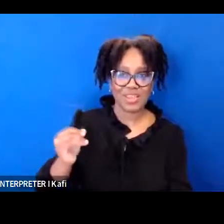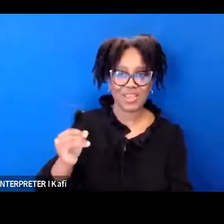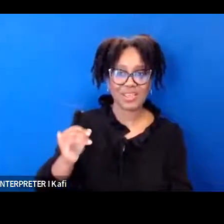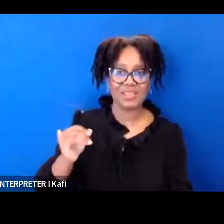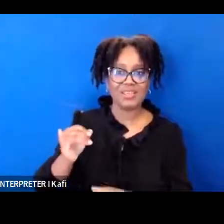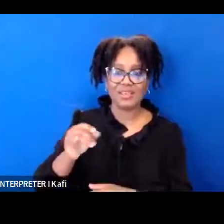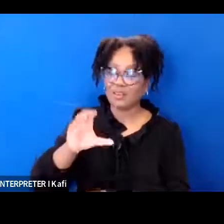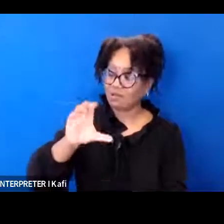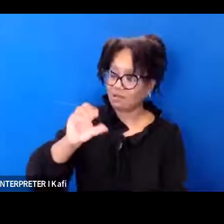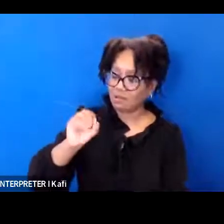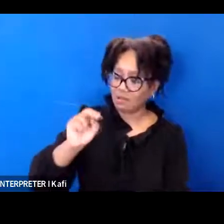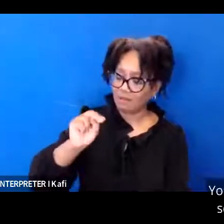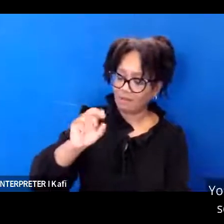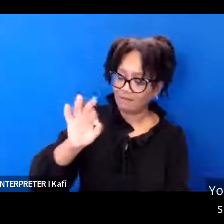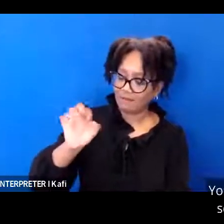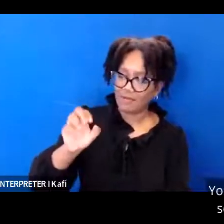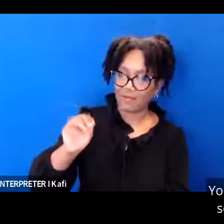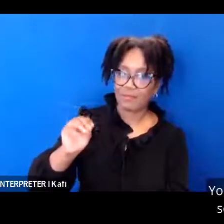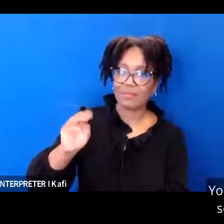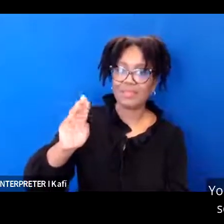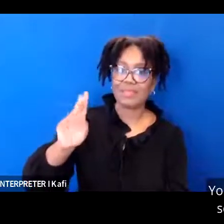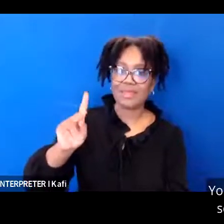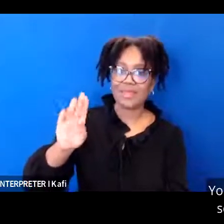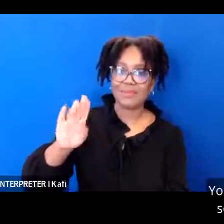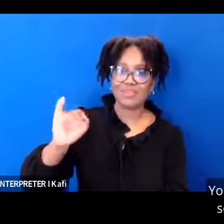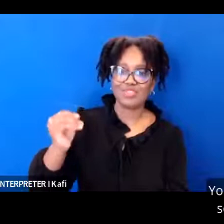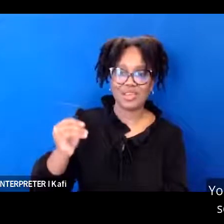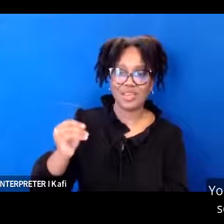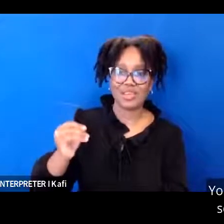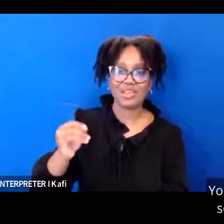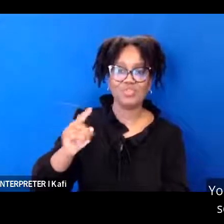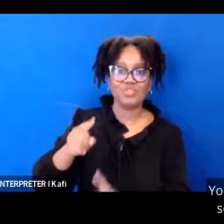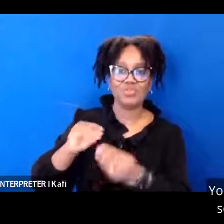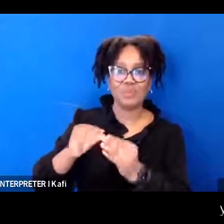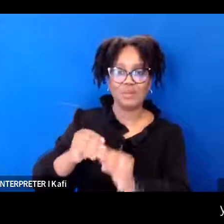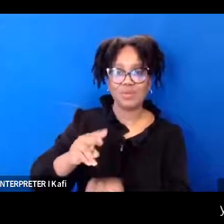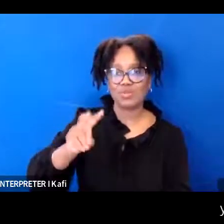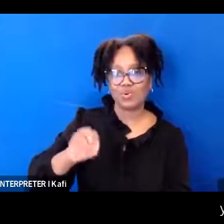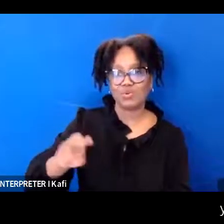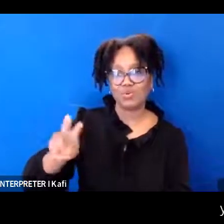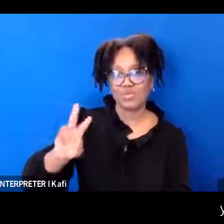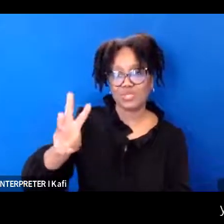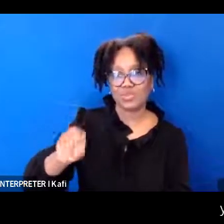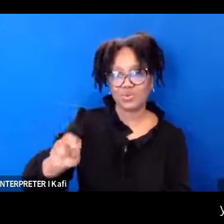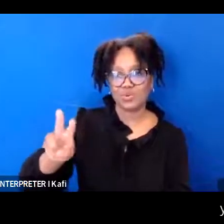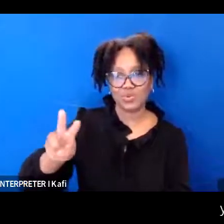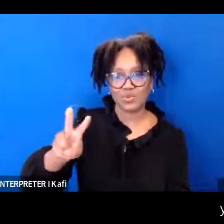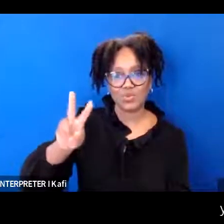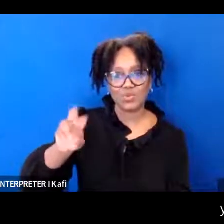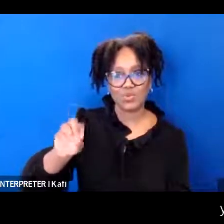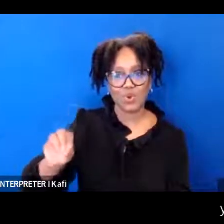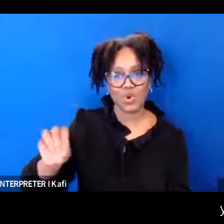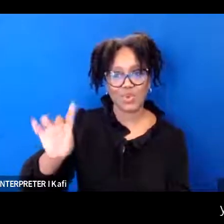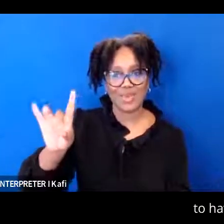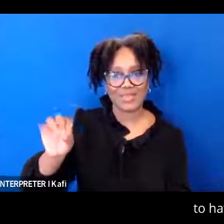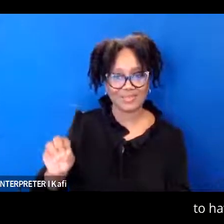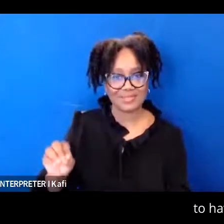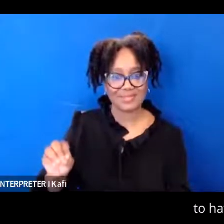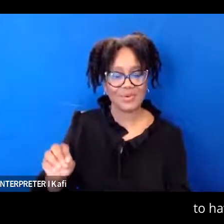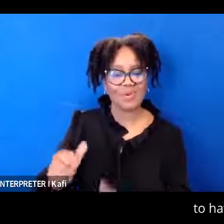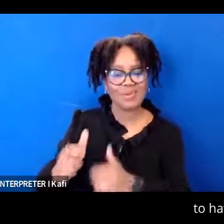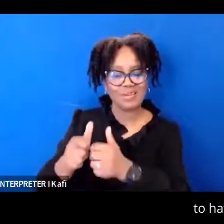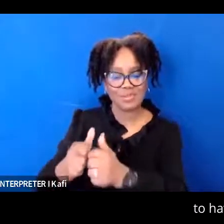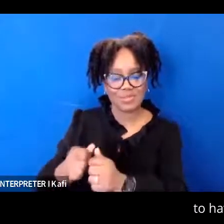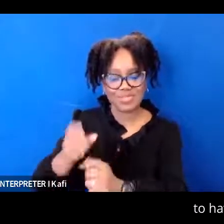zero eight zero you can be able to text your senator to let them know how important it is for you and our community to